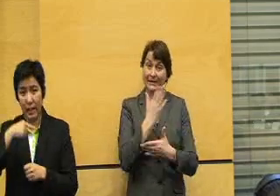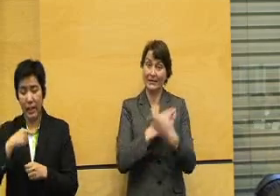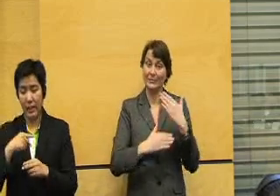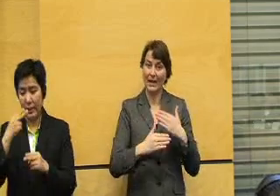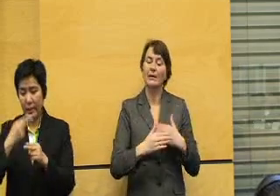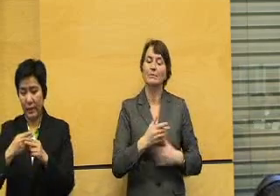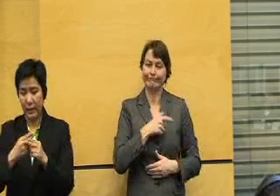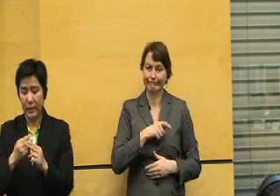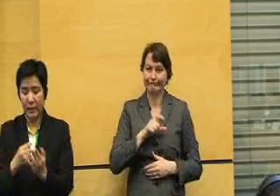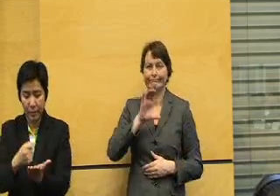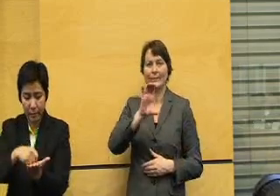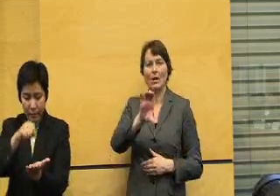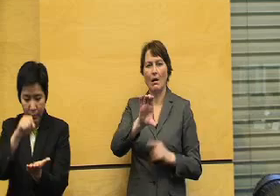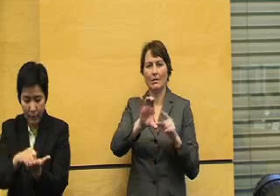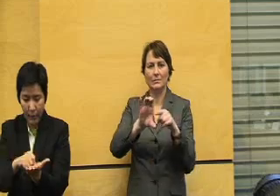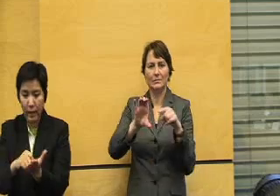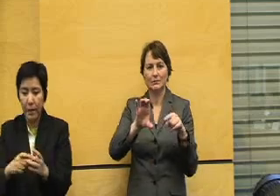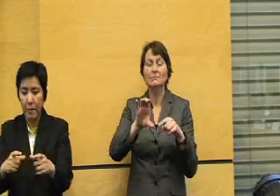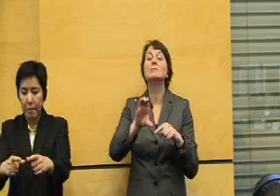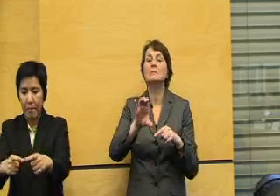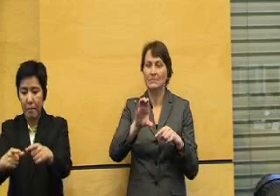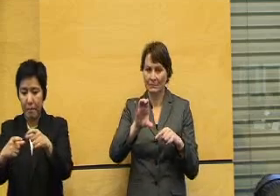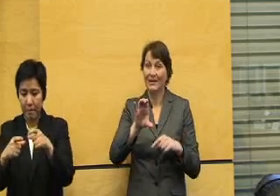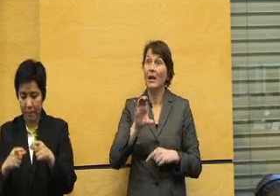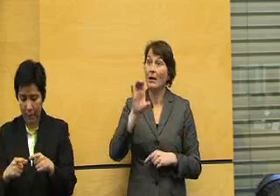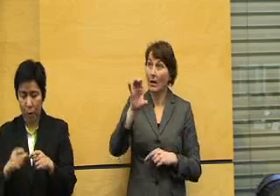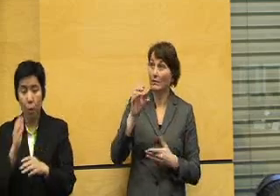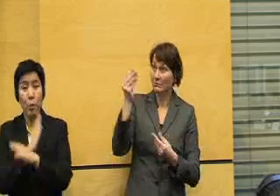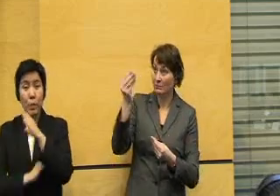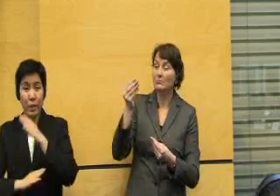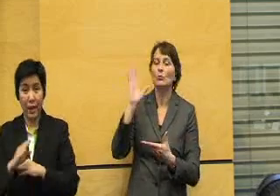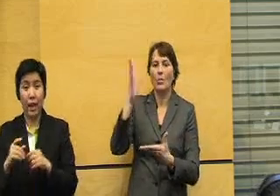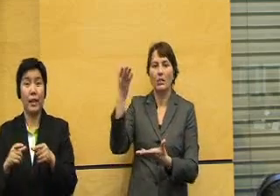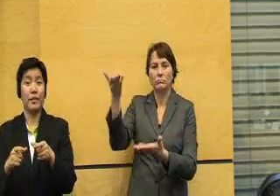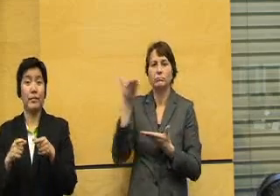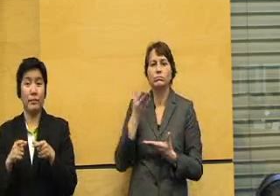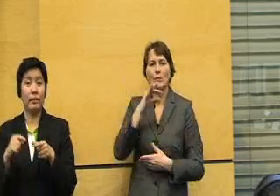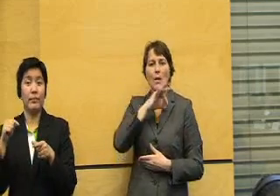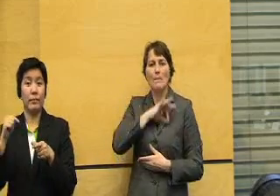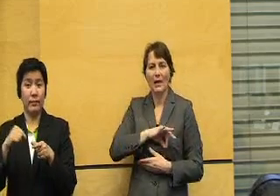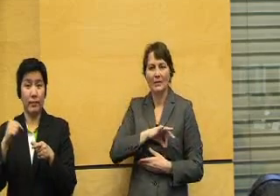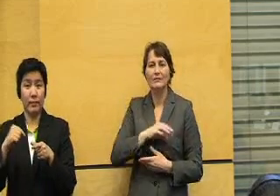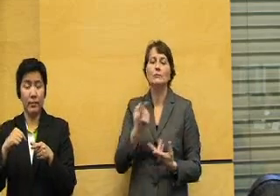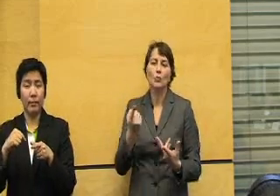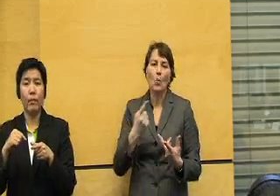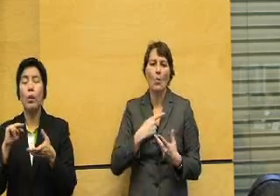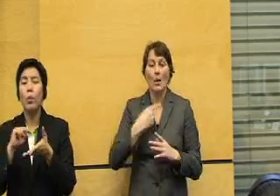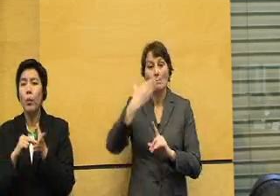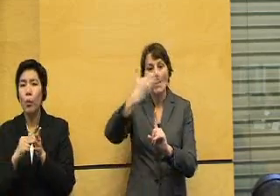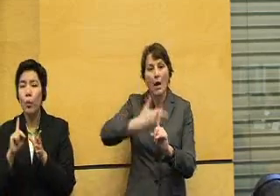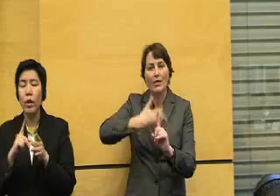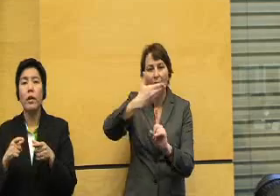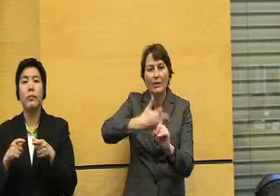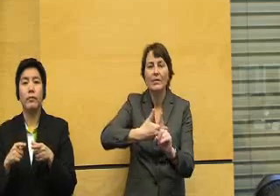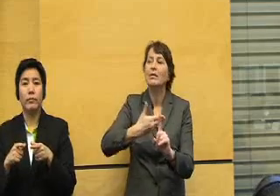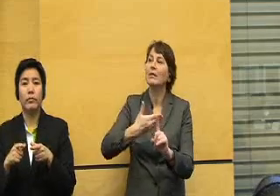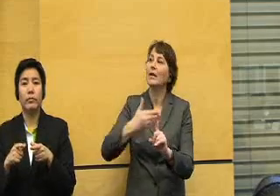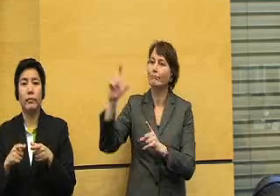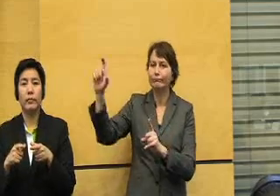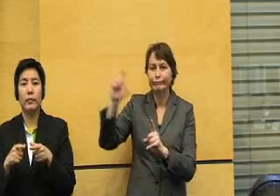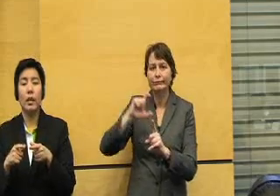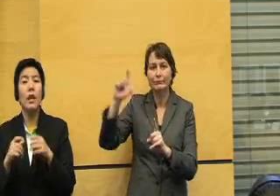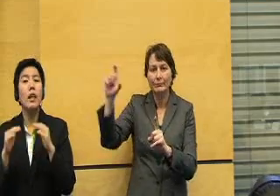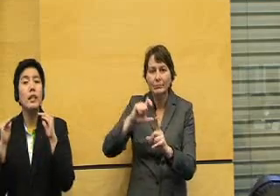enable them to apply for benefits such as disability monthly allowance, medical